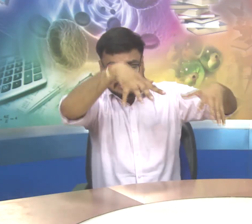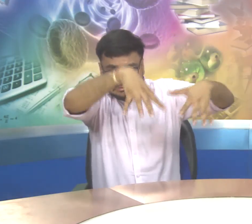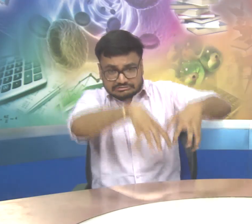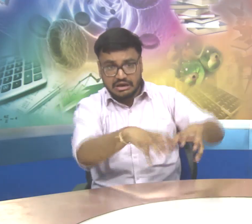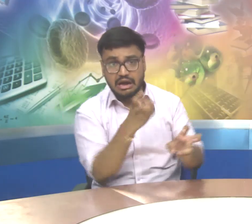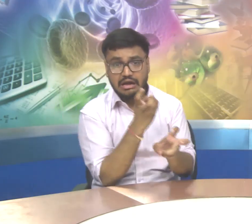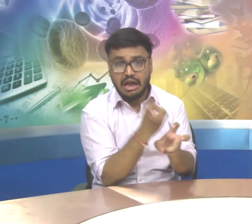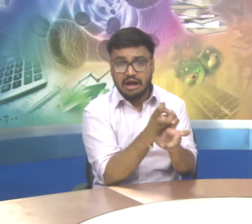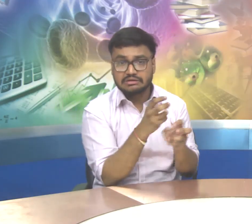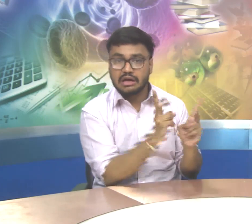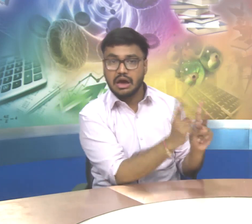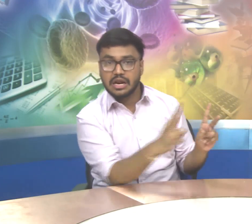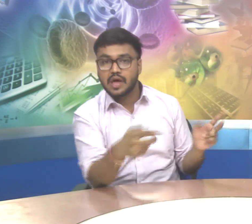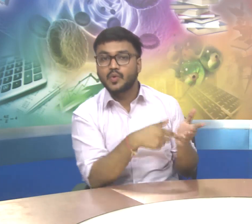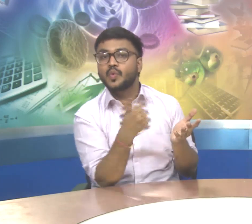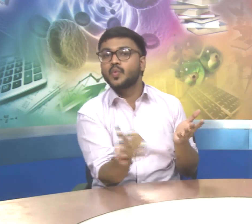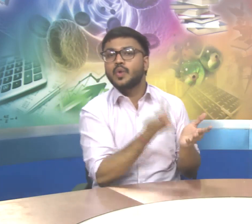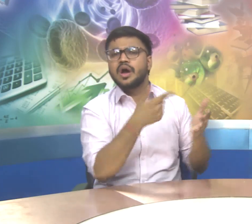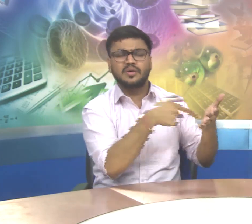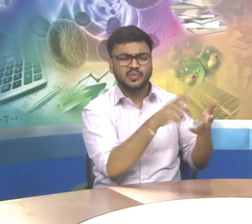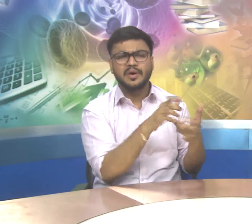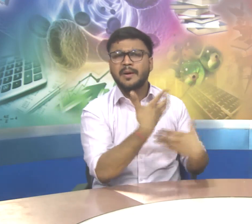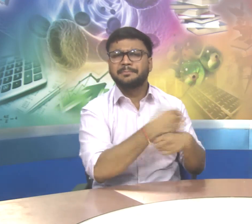and got buried under the earth.